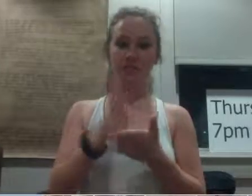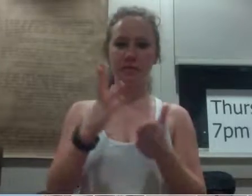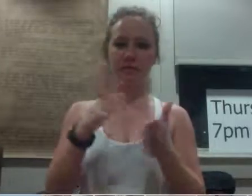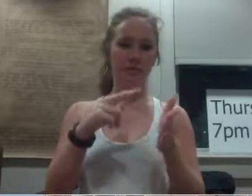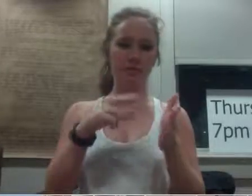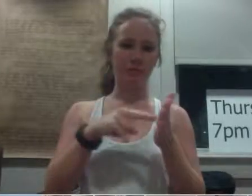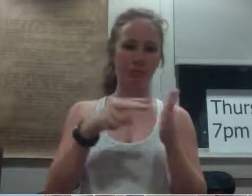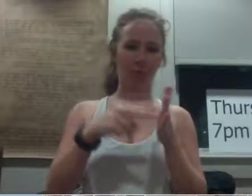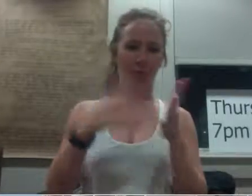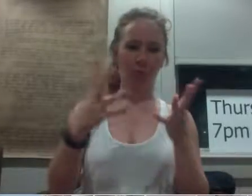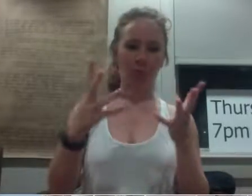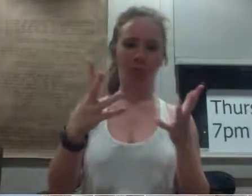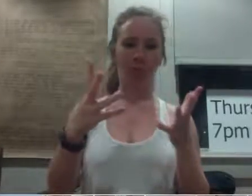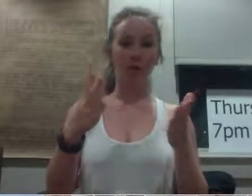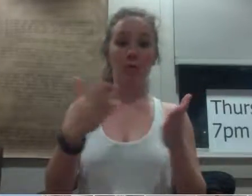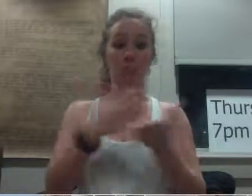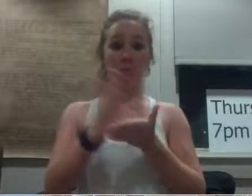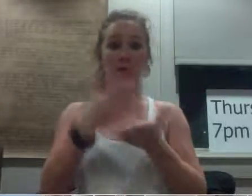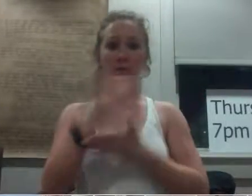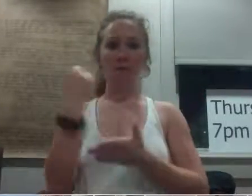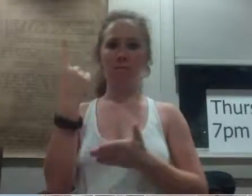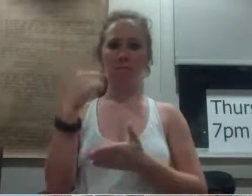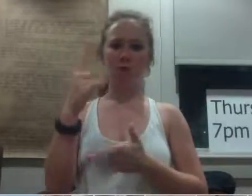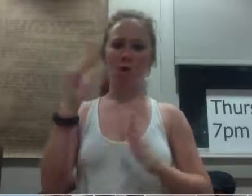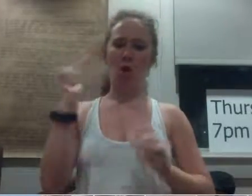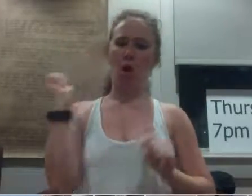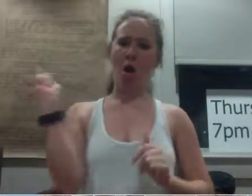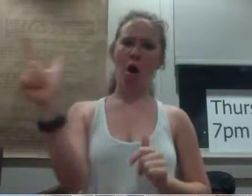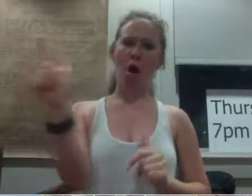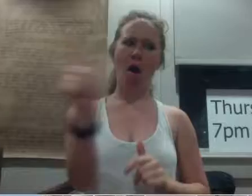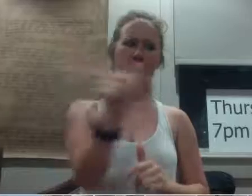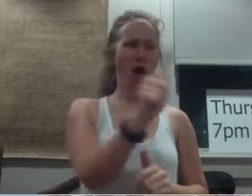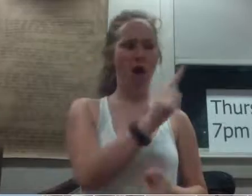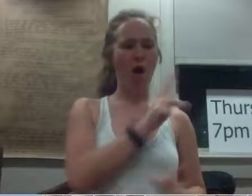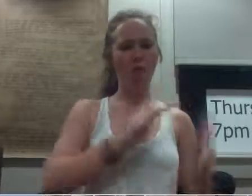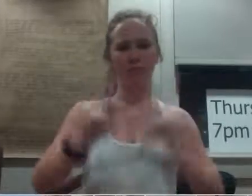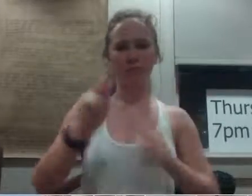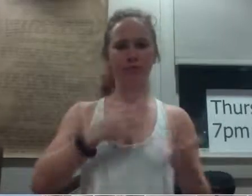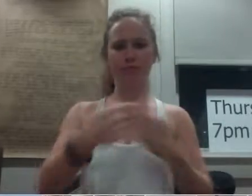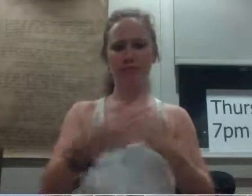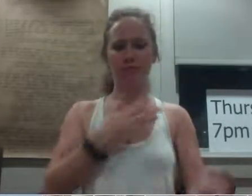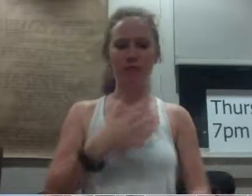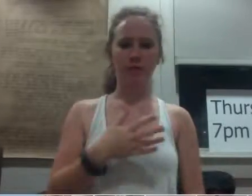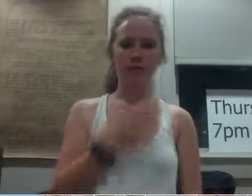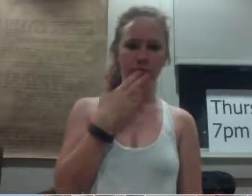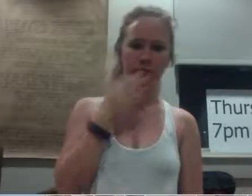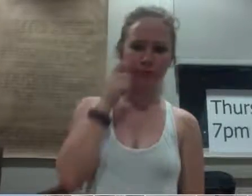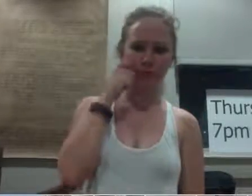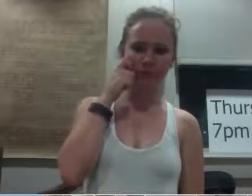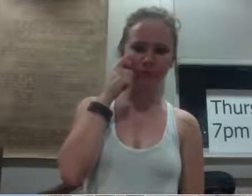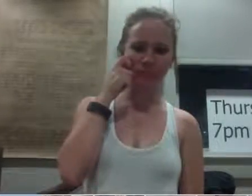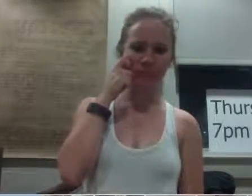Civil rights. So that means rights for all people. Doesn't